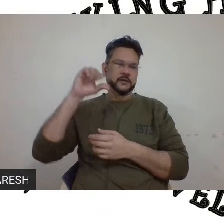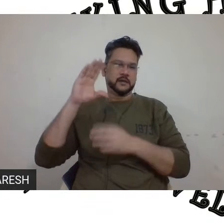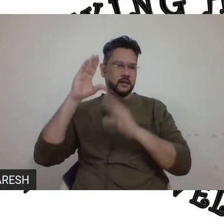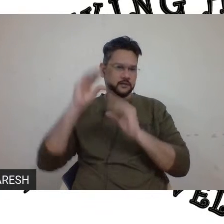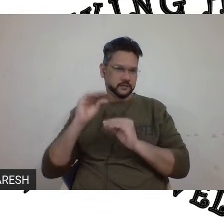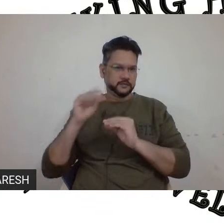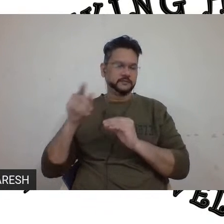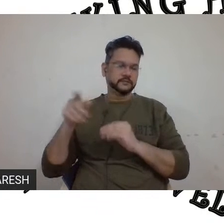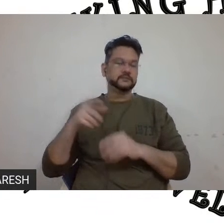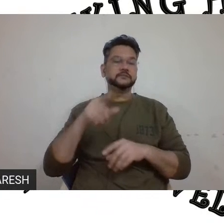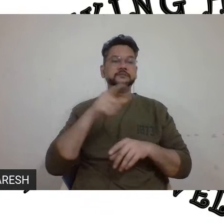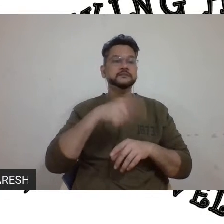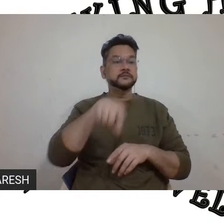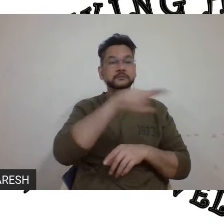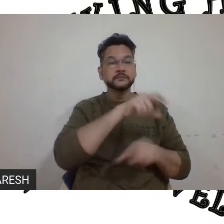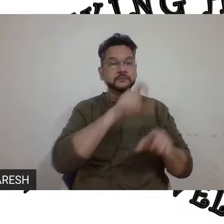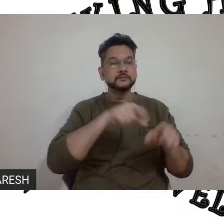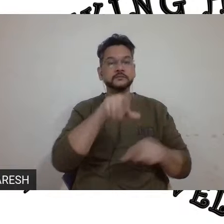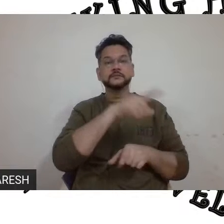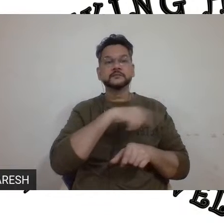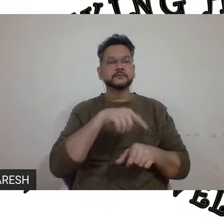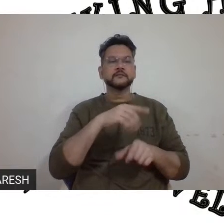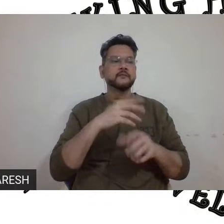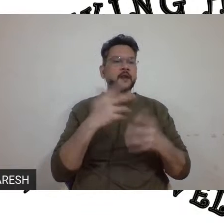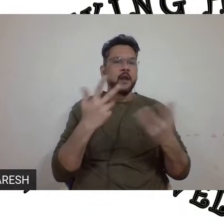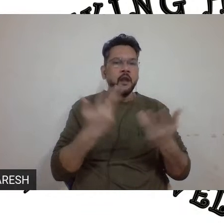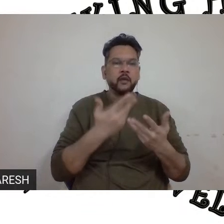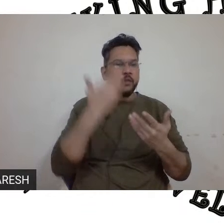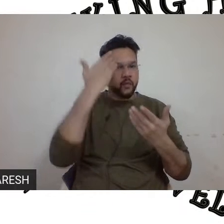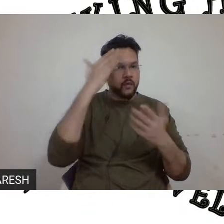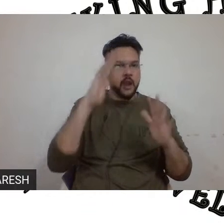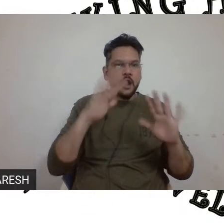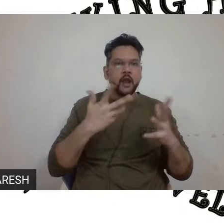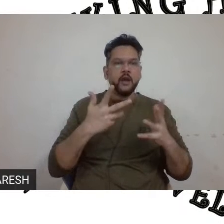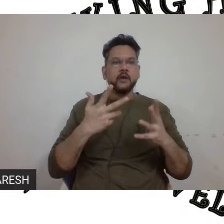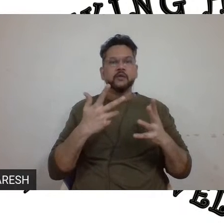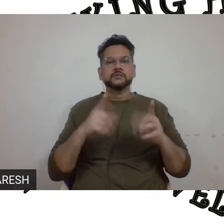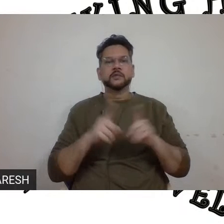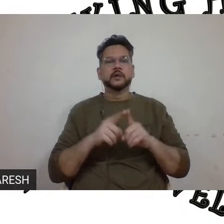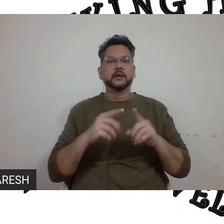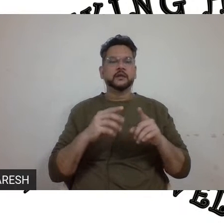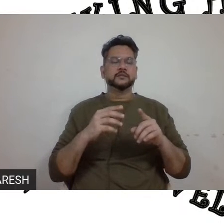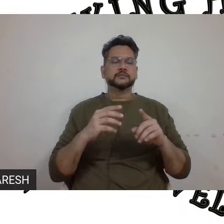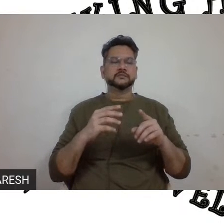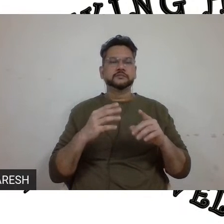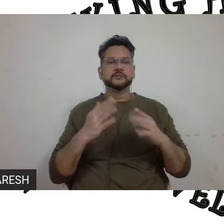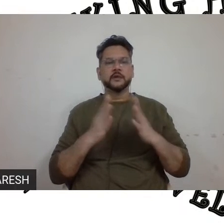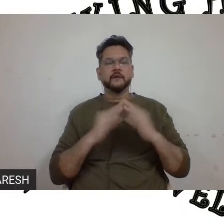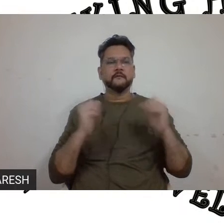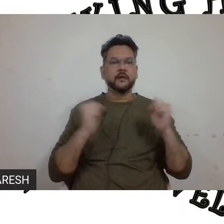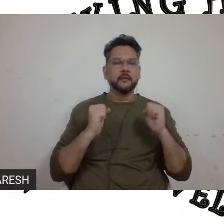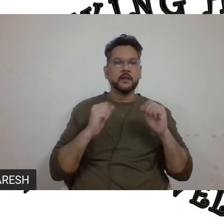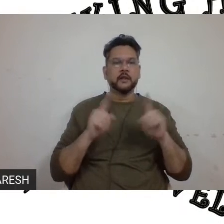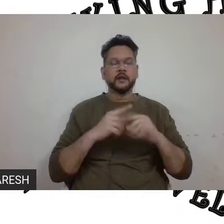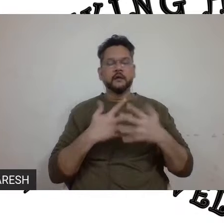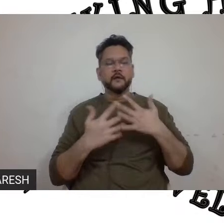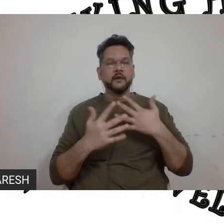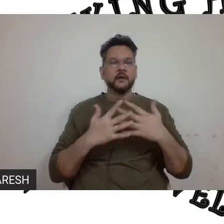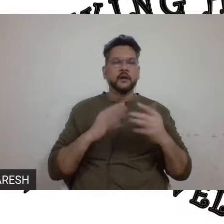aware about how to make her comfortable, and like what sort of efforts could be